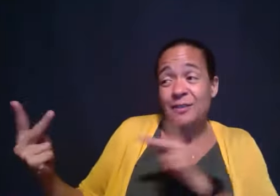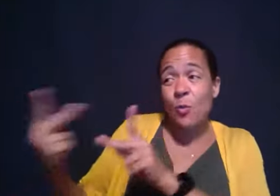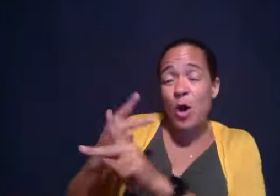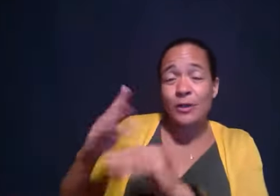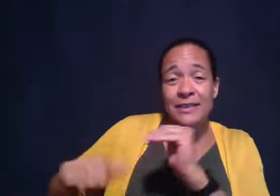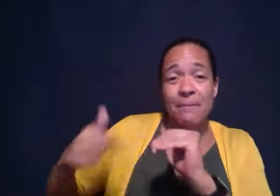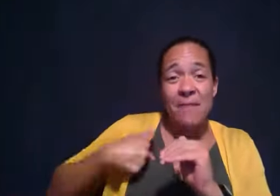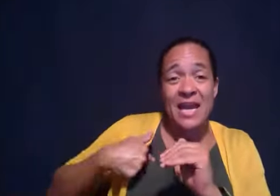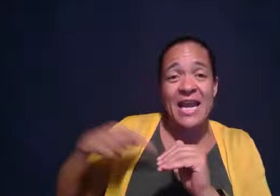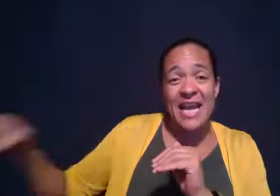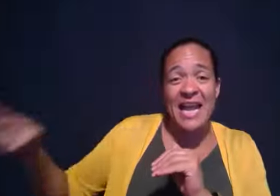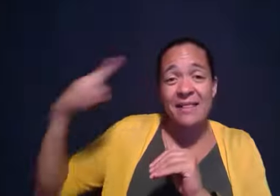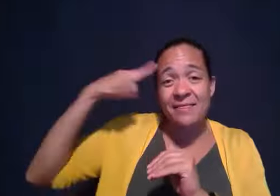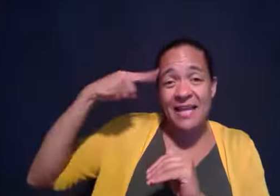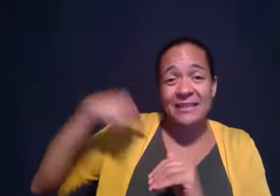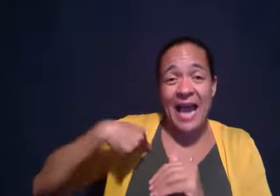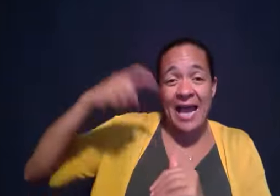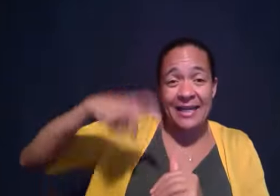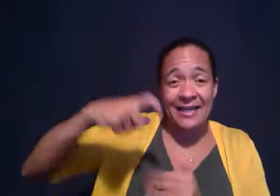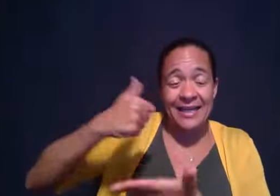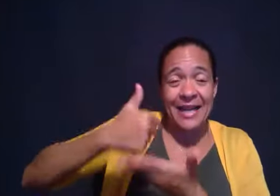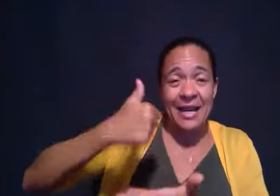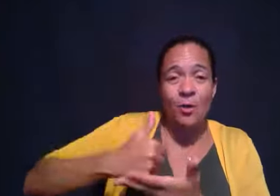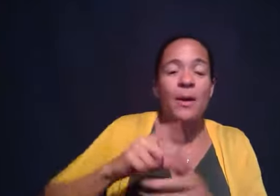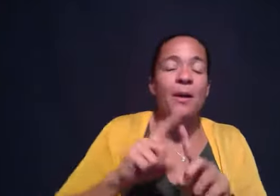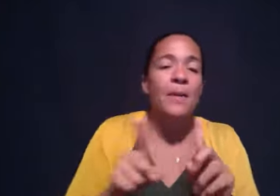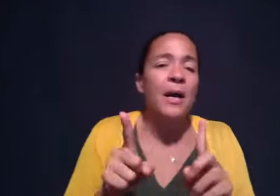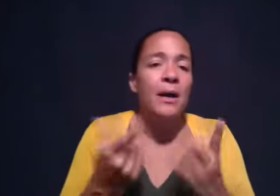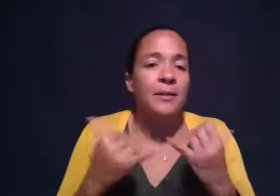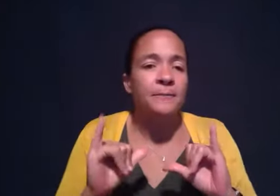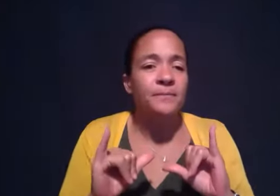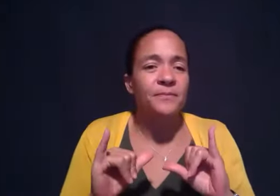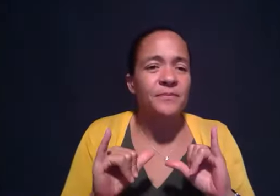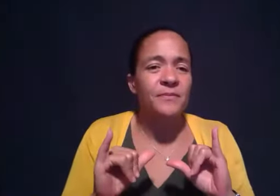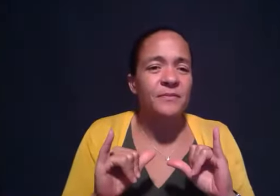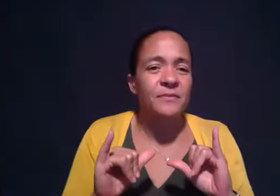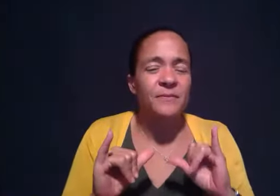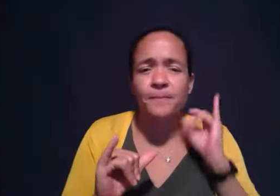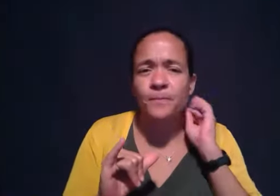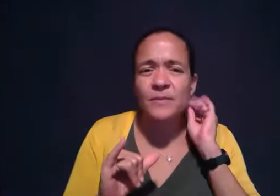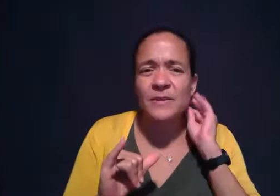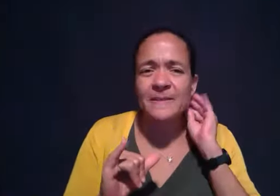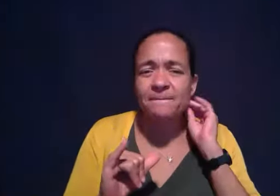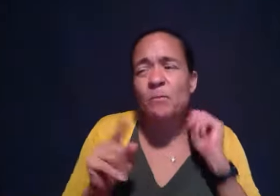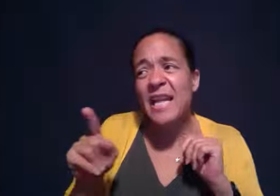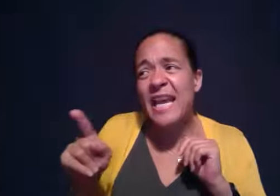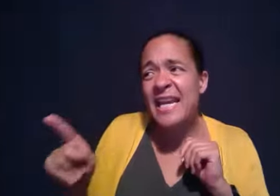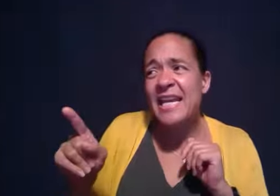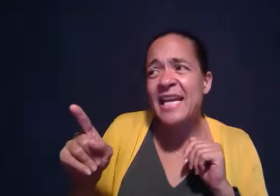And yet there's this little voice inside of me that says, who would know better than Jimmy? Who would know better than